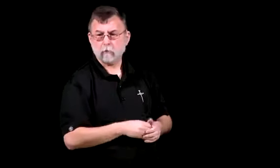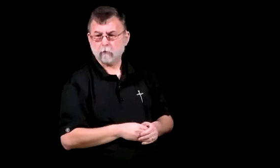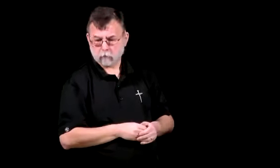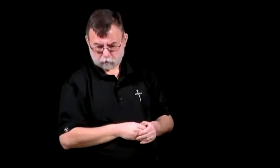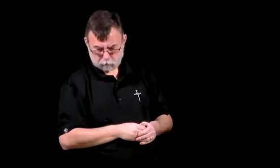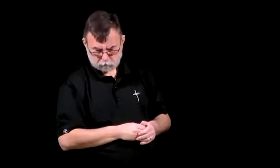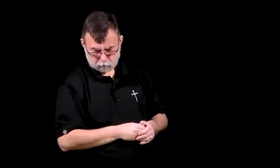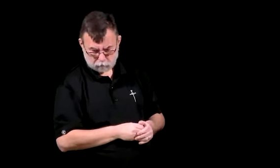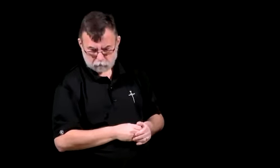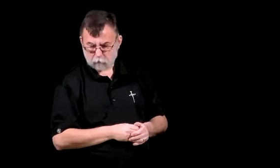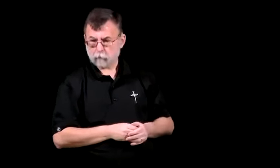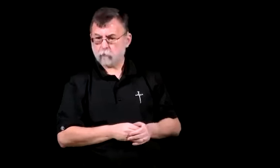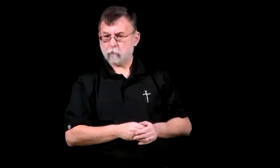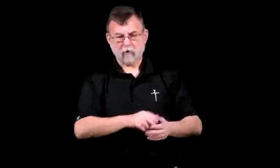us.